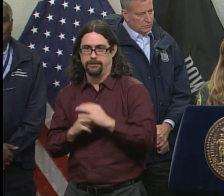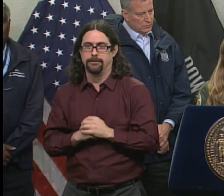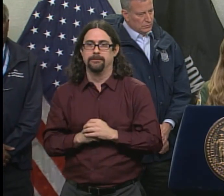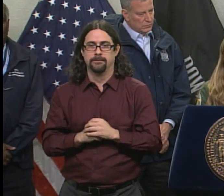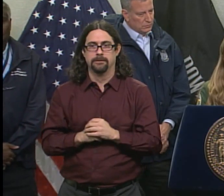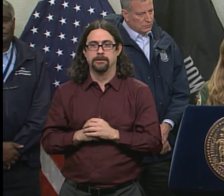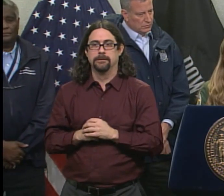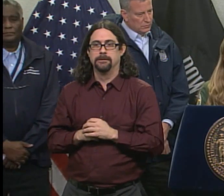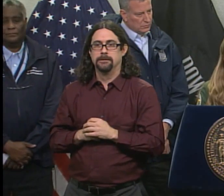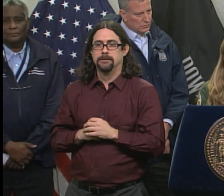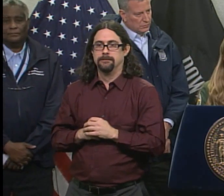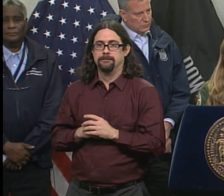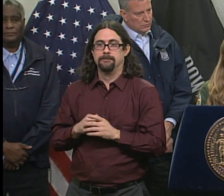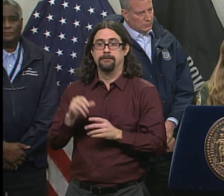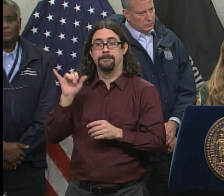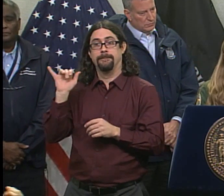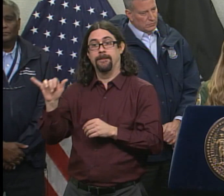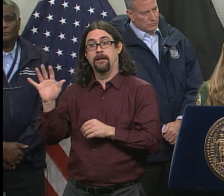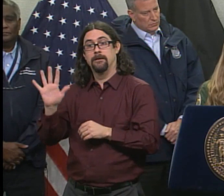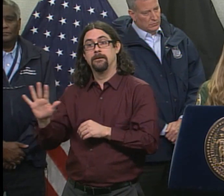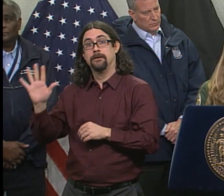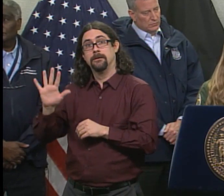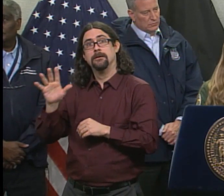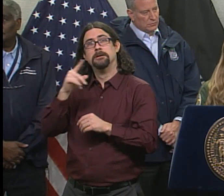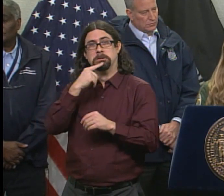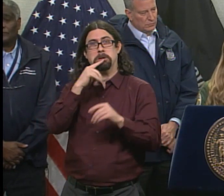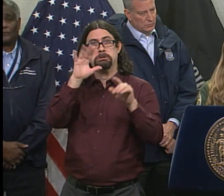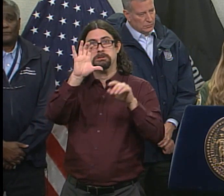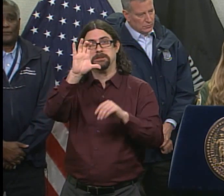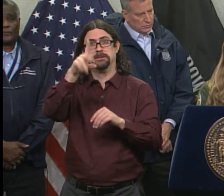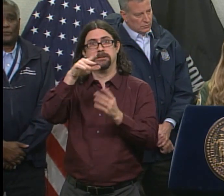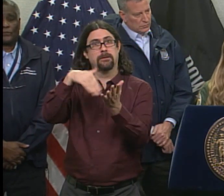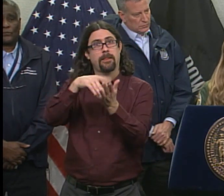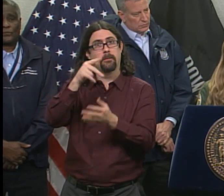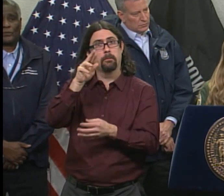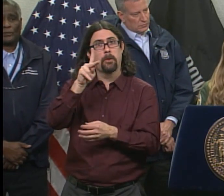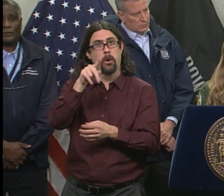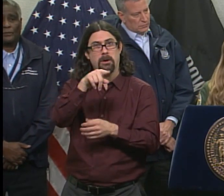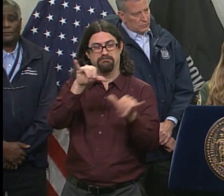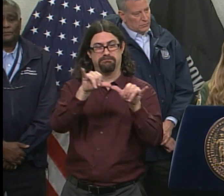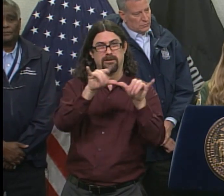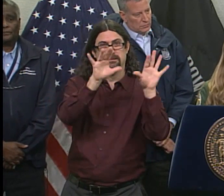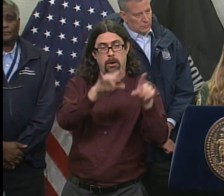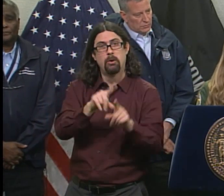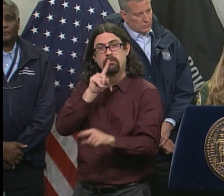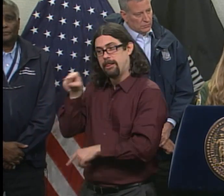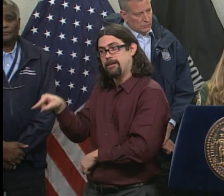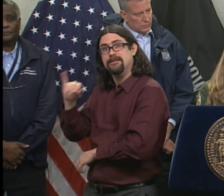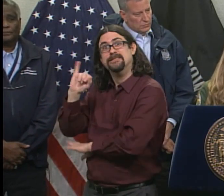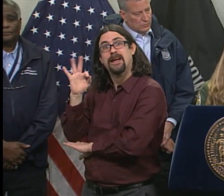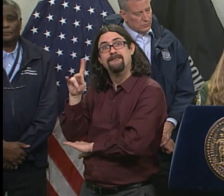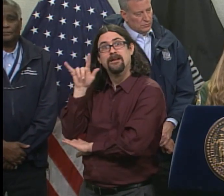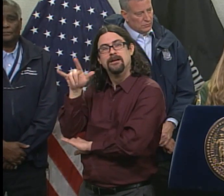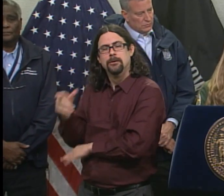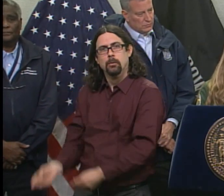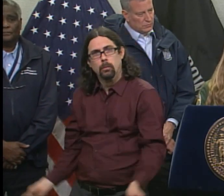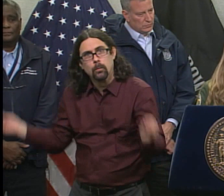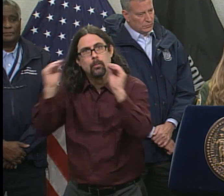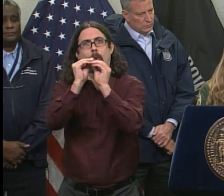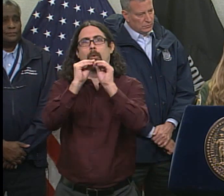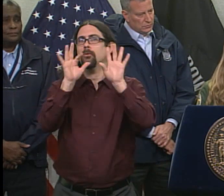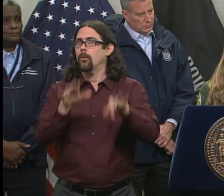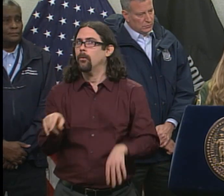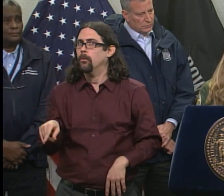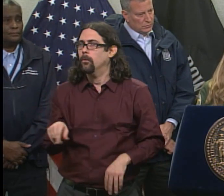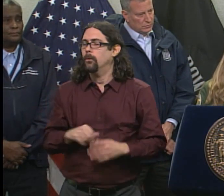snowfall totals than Central Park did. But we are really focused on addressing the issues. I mean, some of those tertiary streets are very